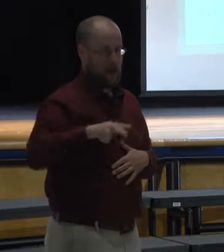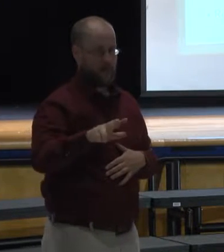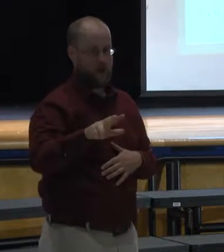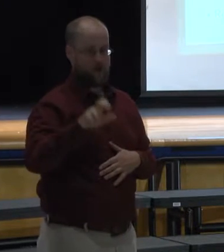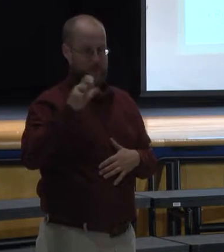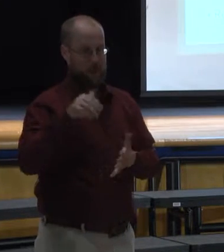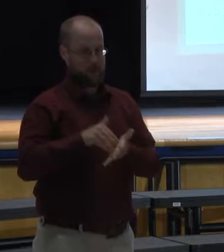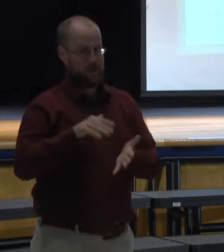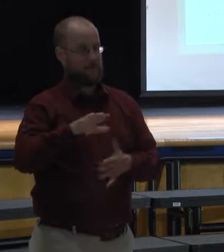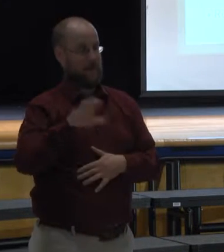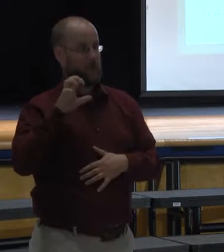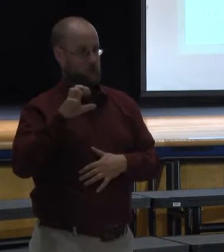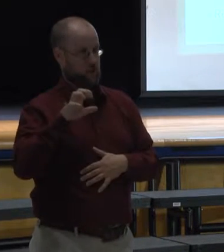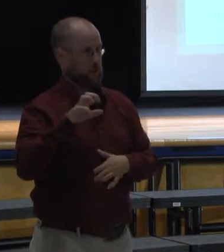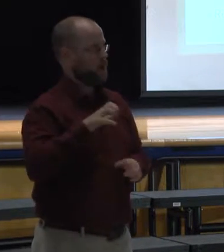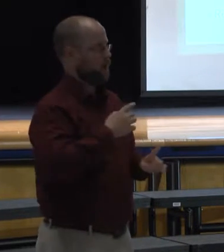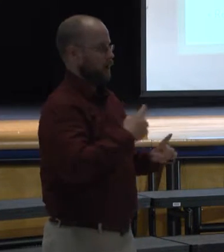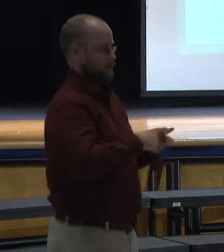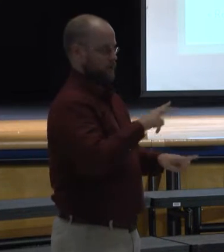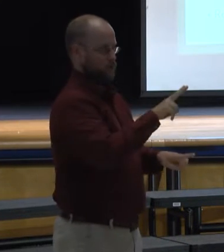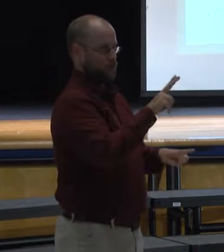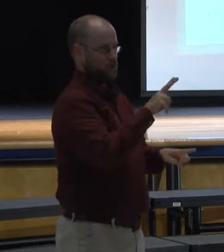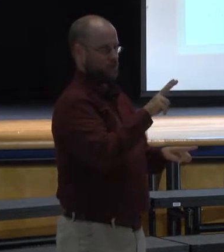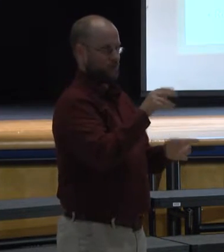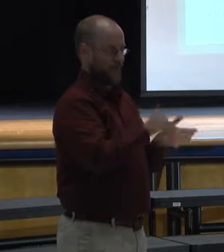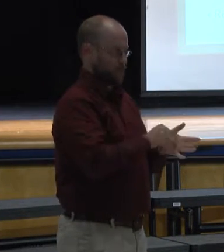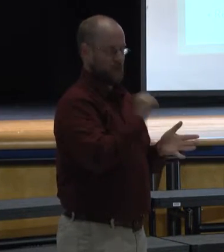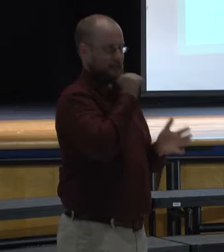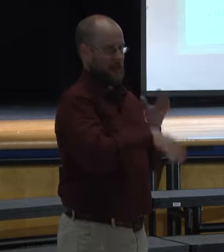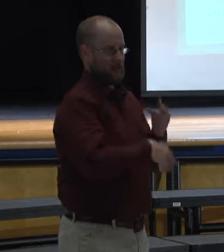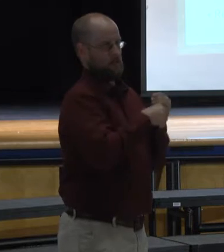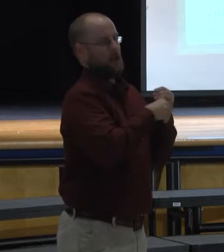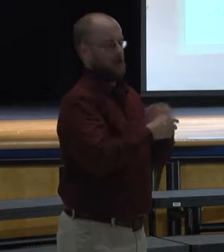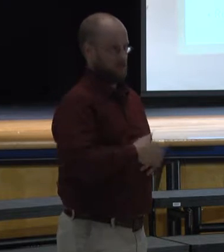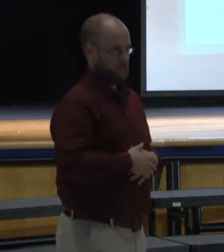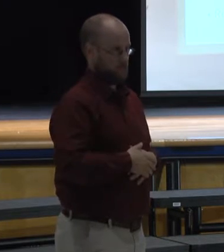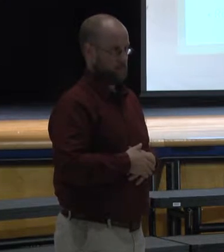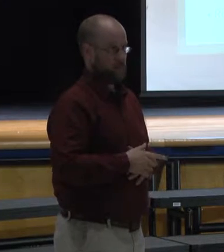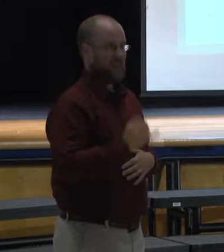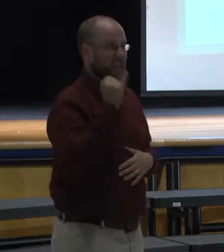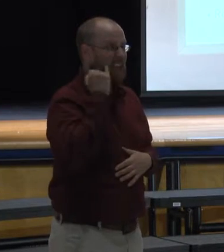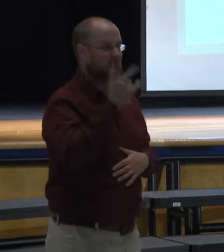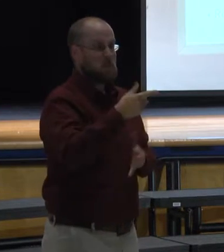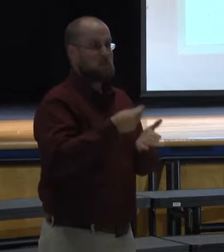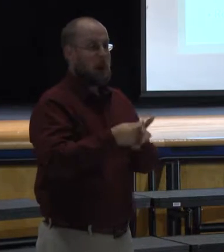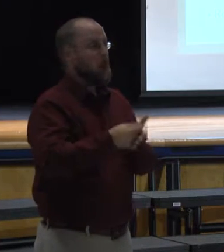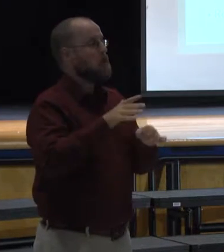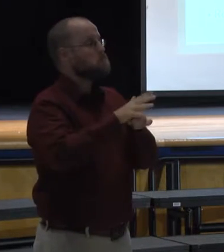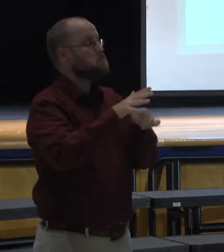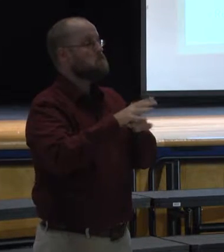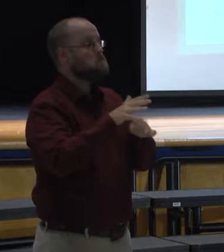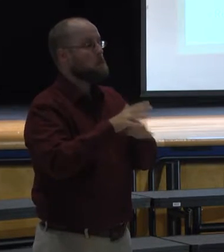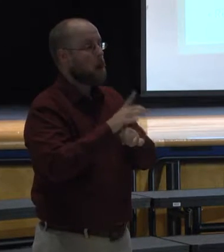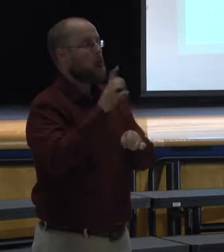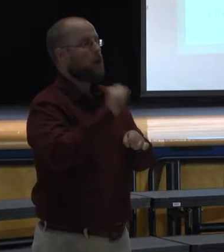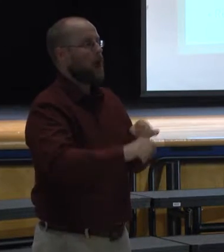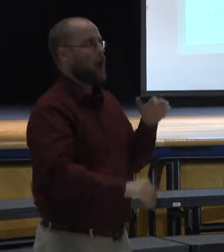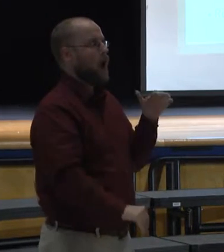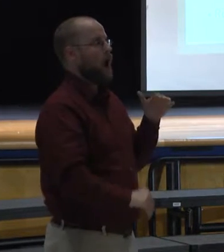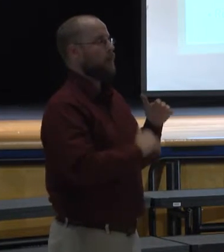and $2,000 in unsubsidized. If your need didn't quite show, your family contribution was higher, you could get up